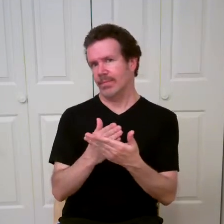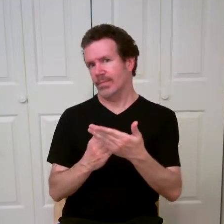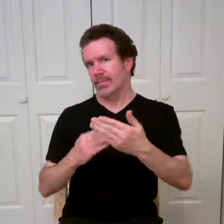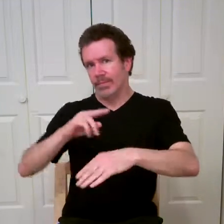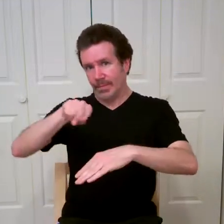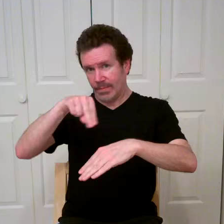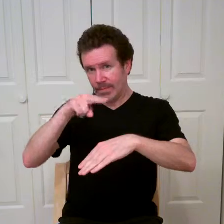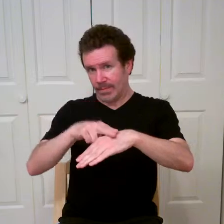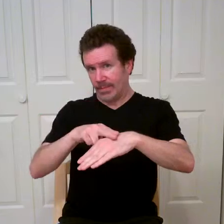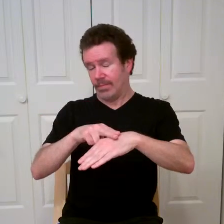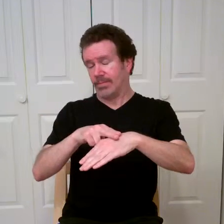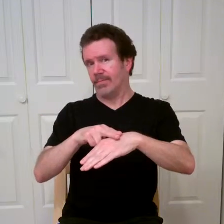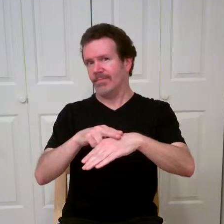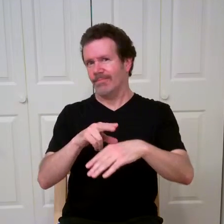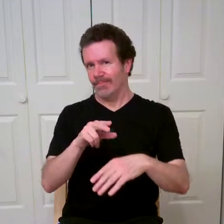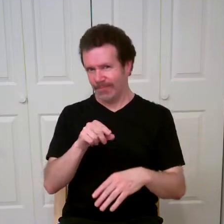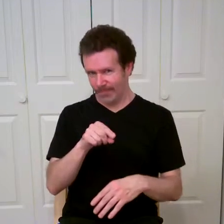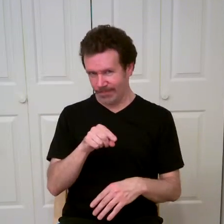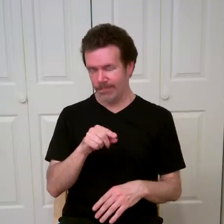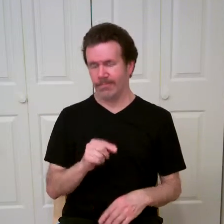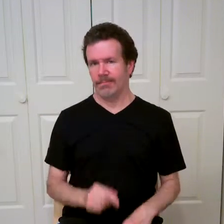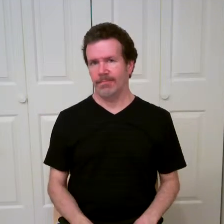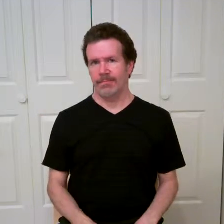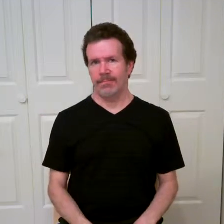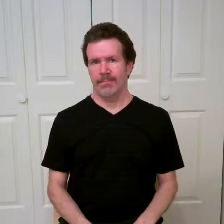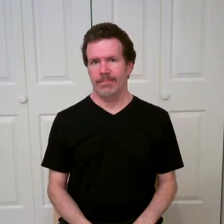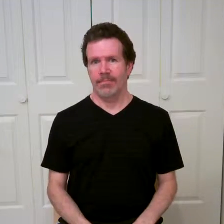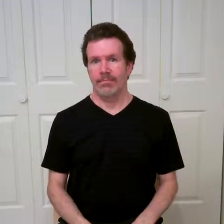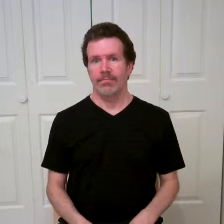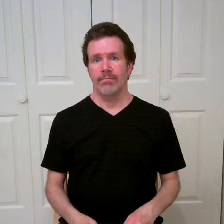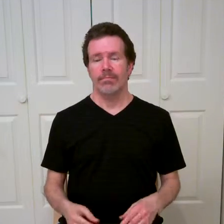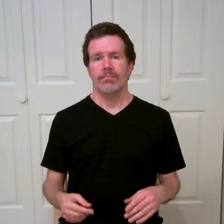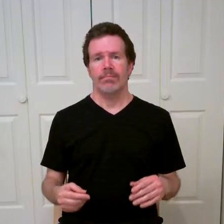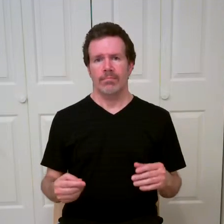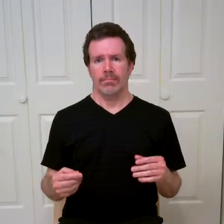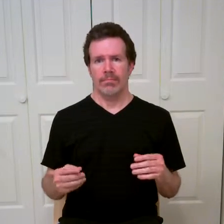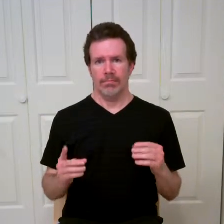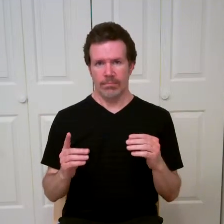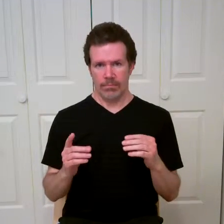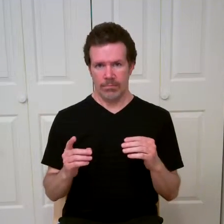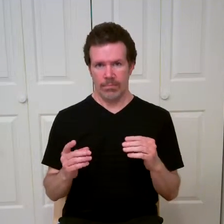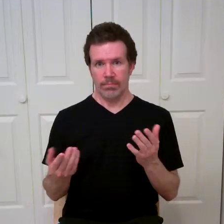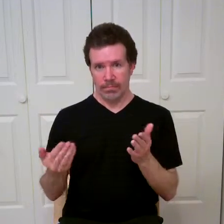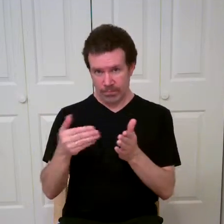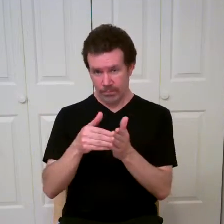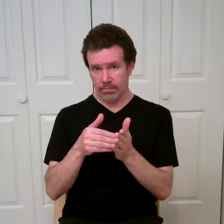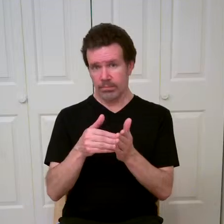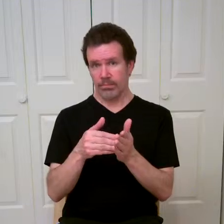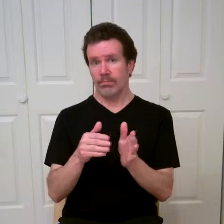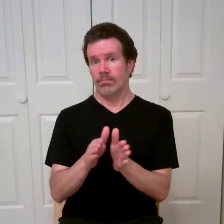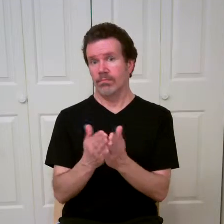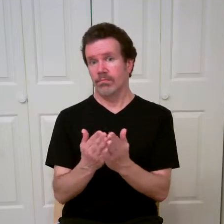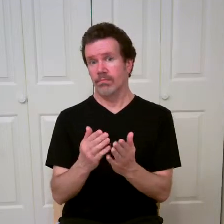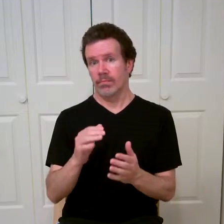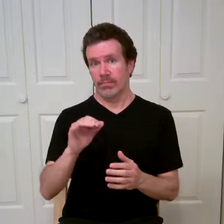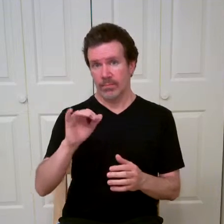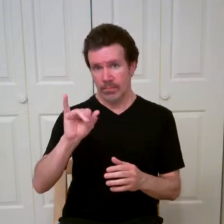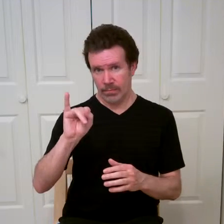Let's try another practice problem. In the book, I, Robot, the main character fights for his life